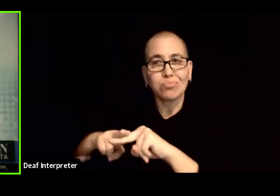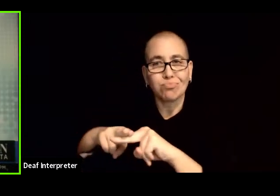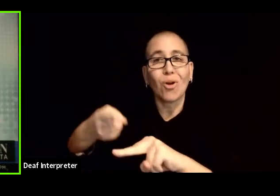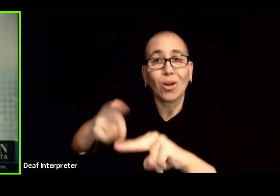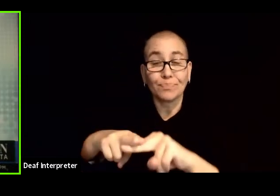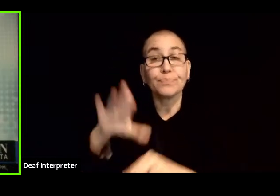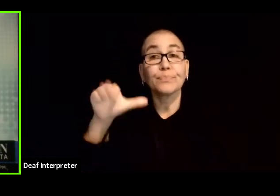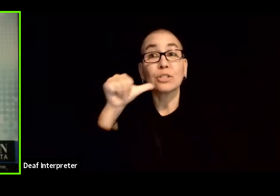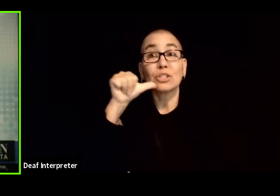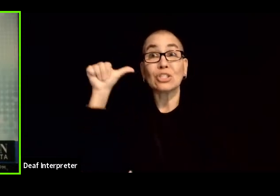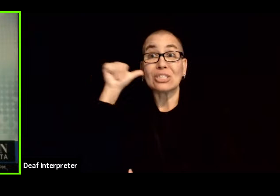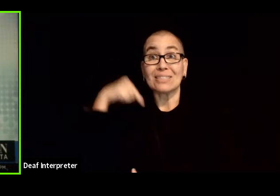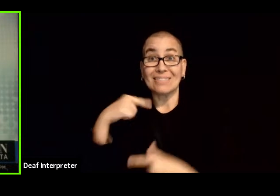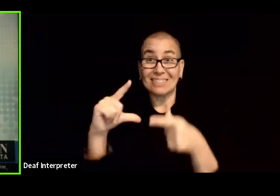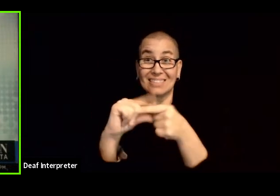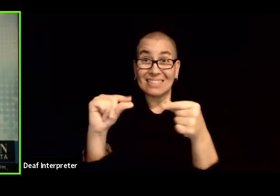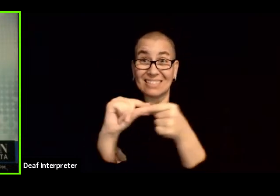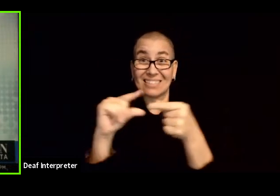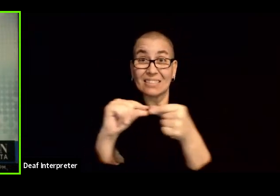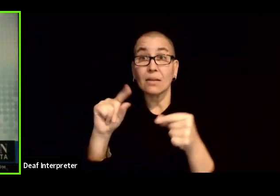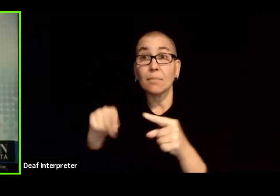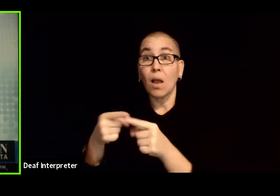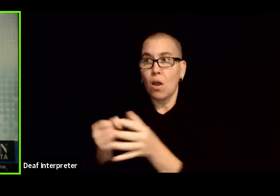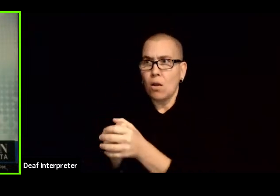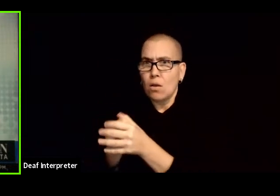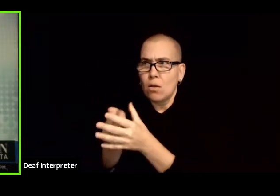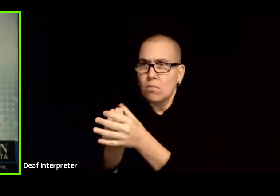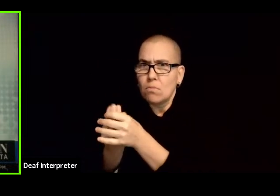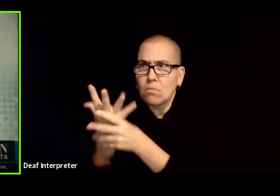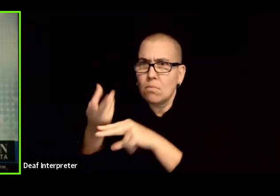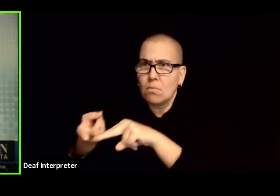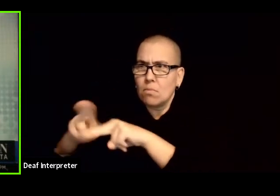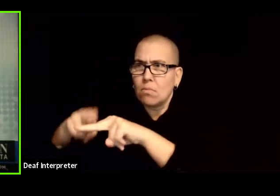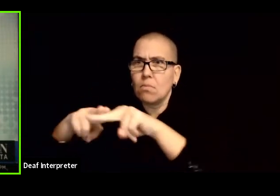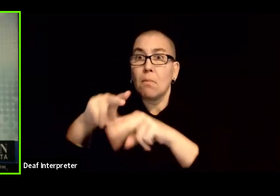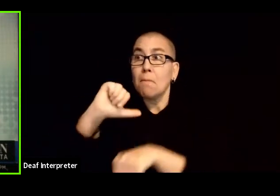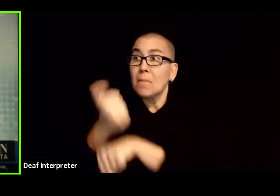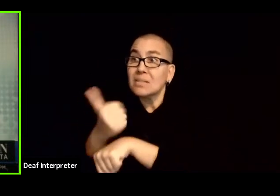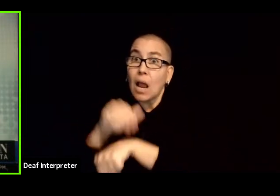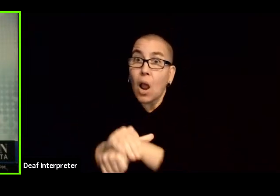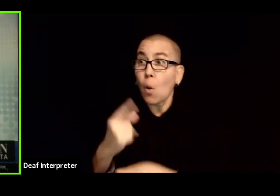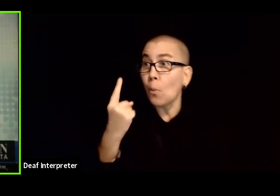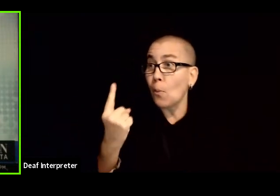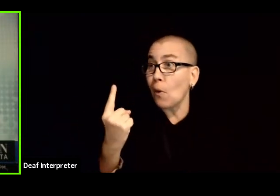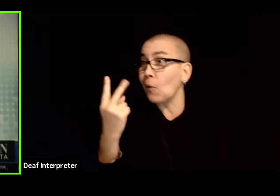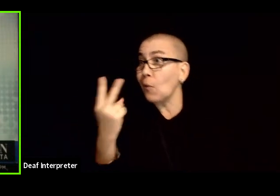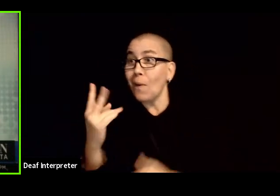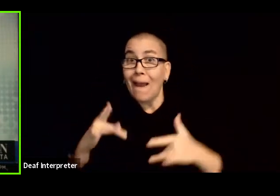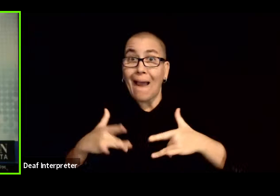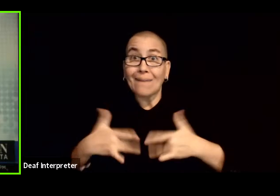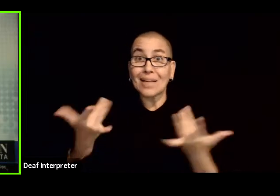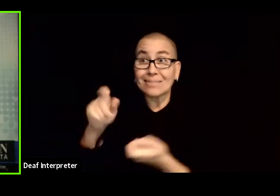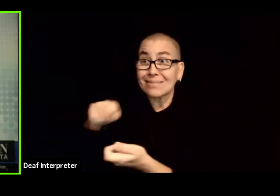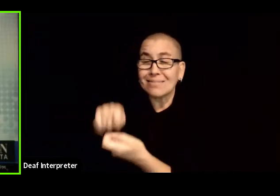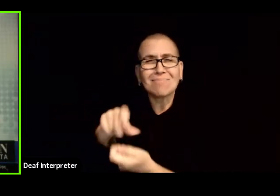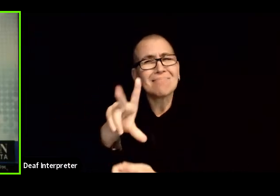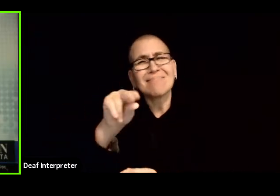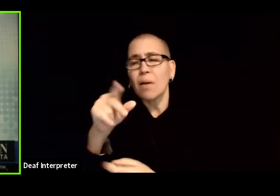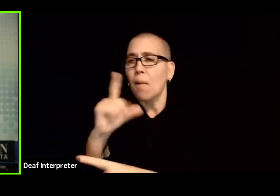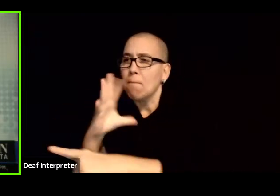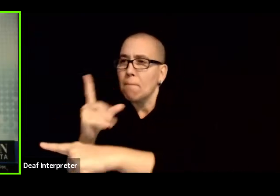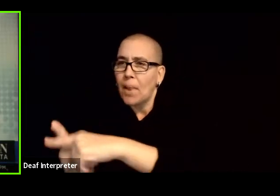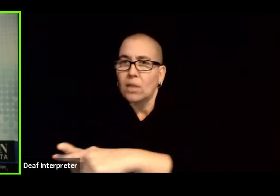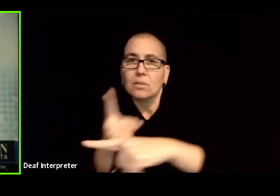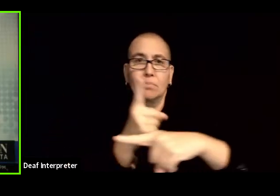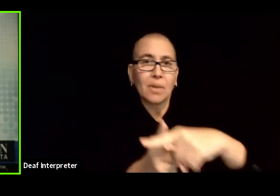caused by one or two big events. It's driven by literally thousands of seemingly small decisions people are making every day without realizing